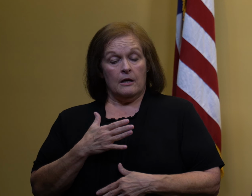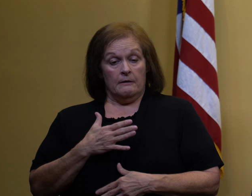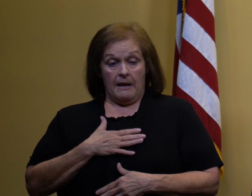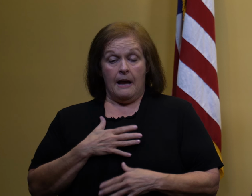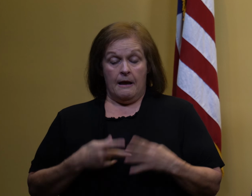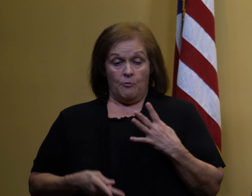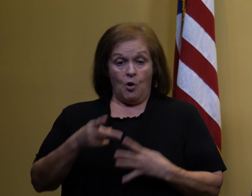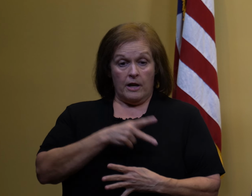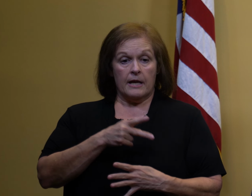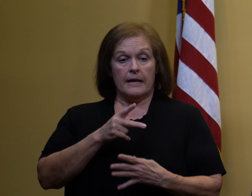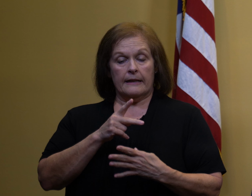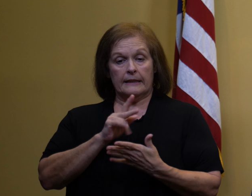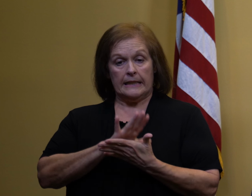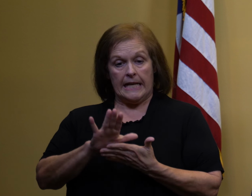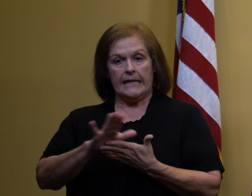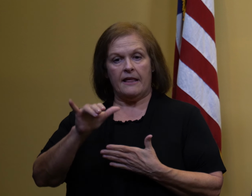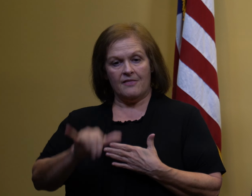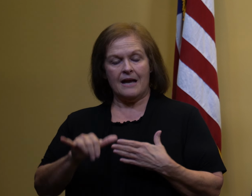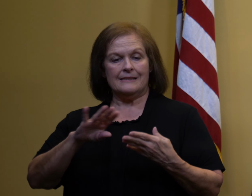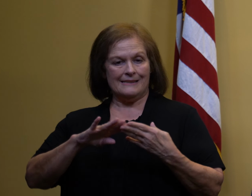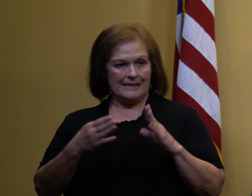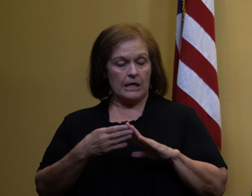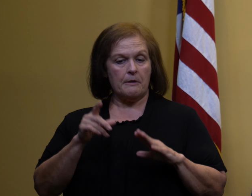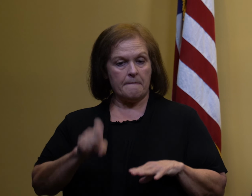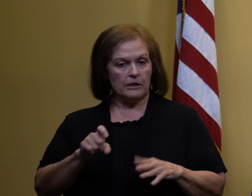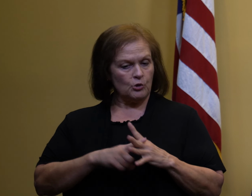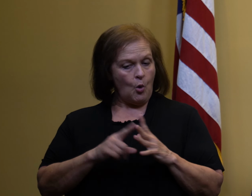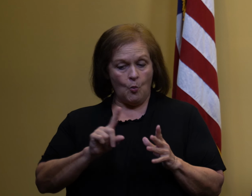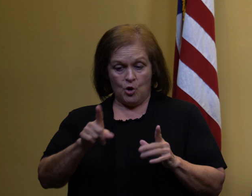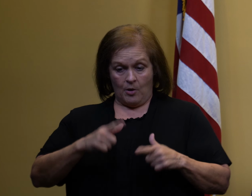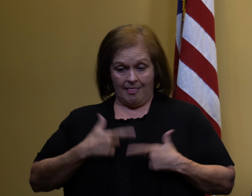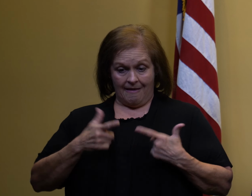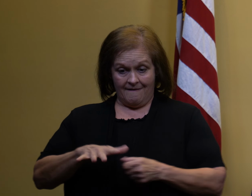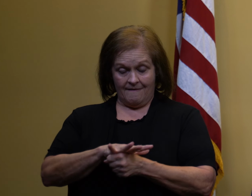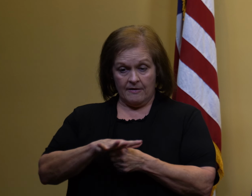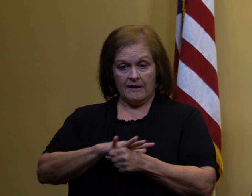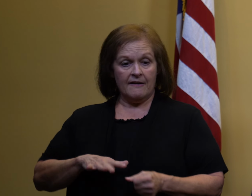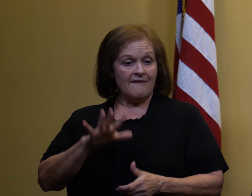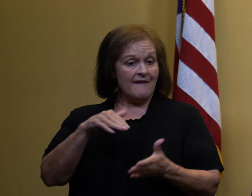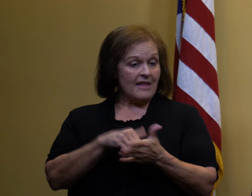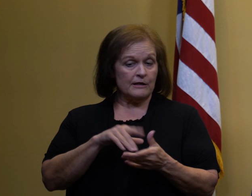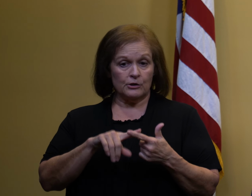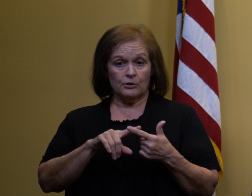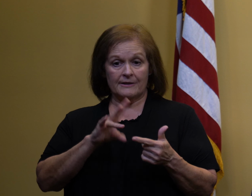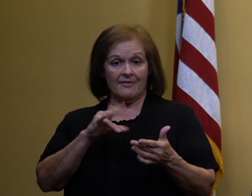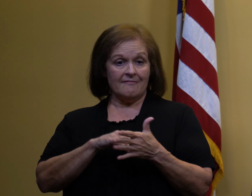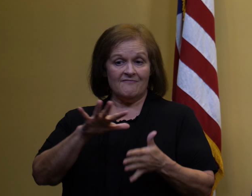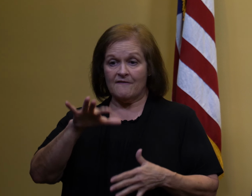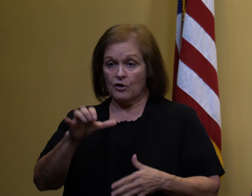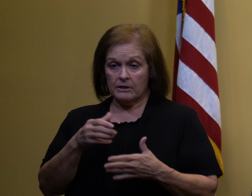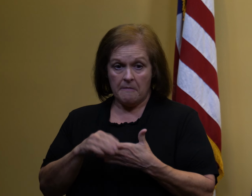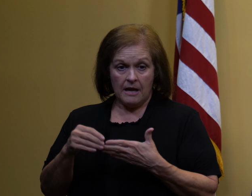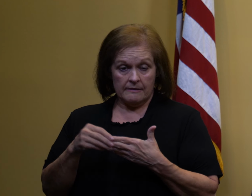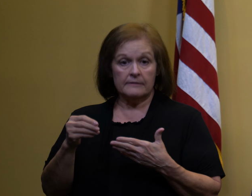priority of cleaning this city up. It starts where we live, and again, $5,000 to $7,500